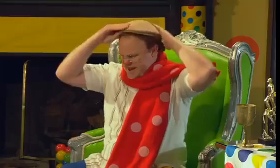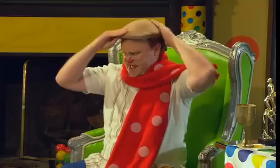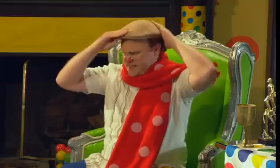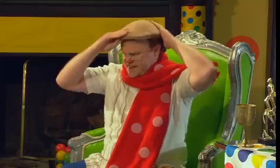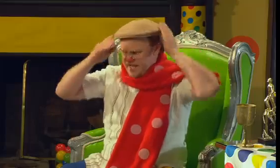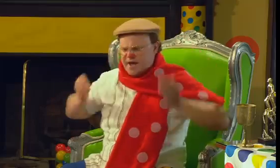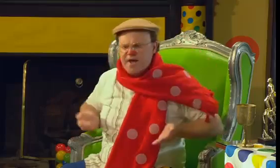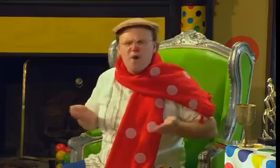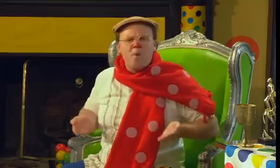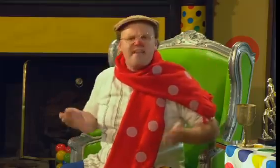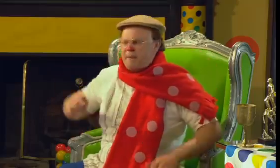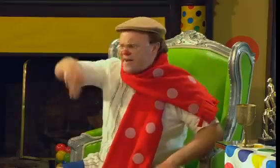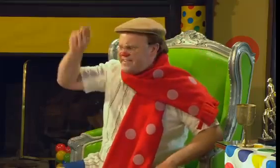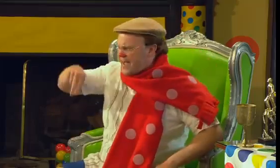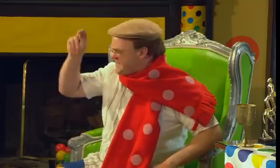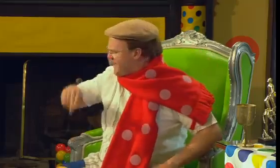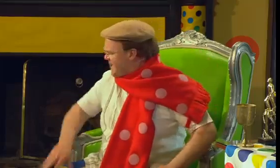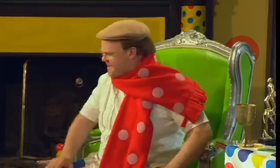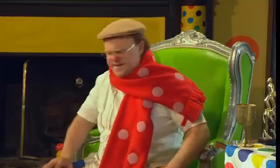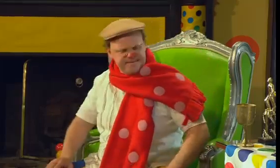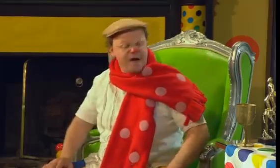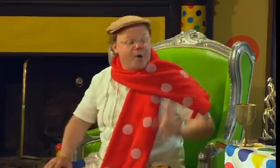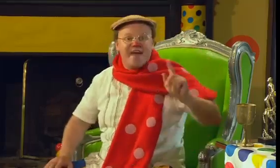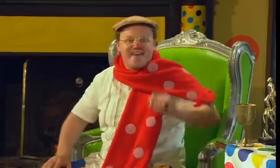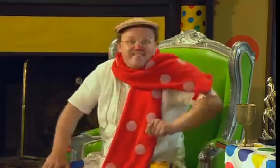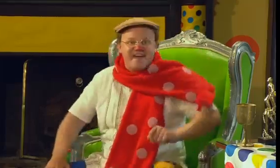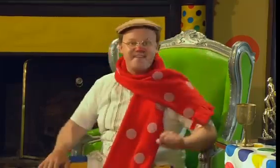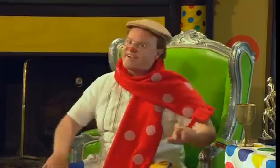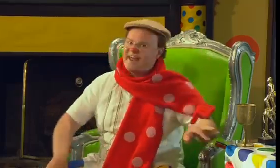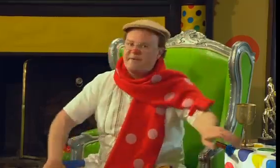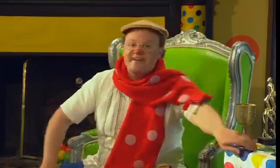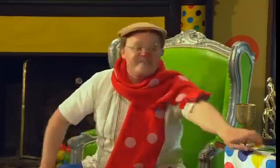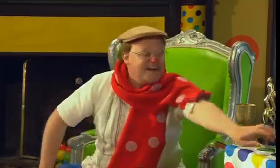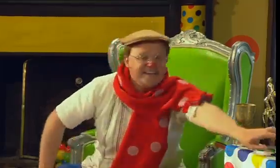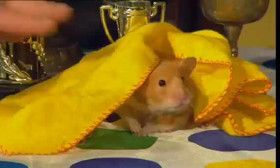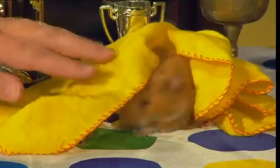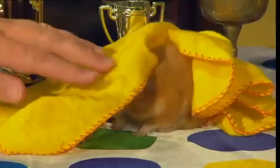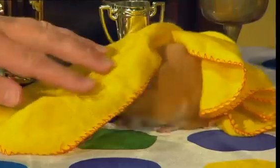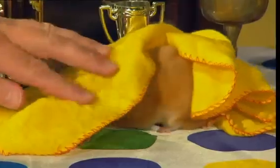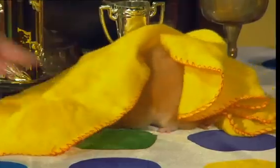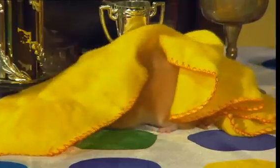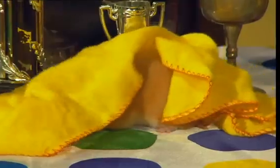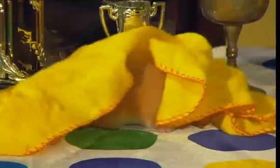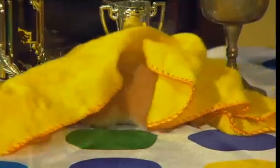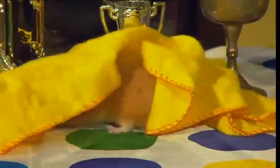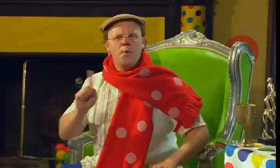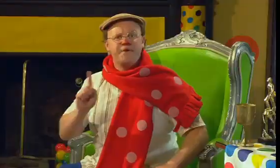Now then, where's my duster? Oh, yes. No, Grandad Tumble. What's